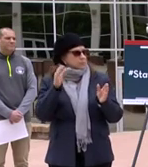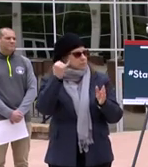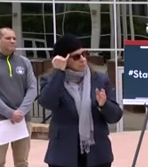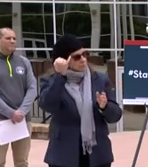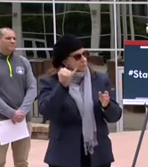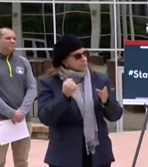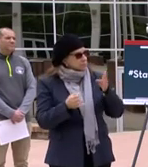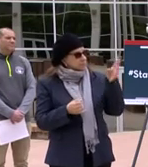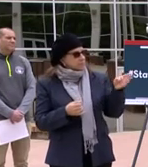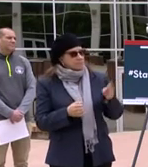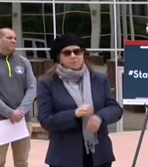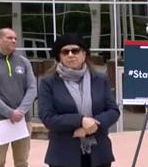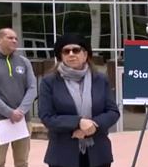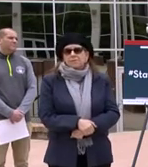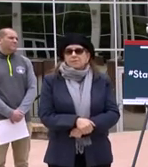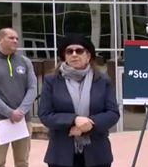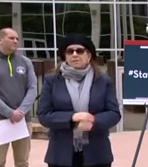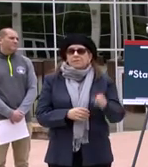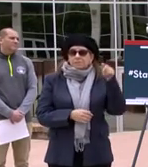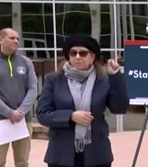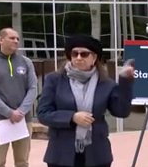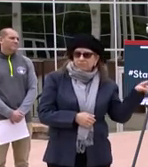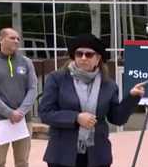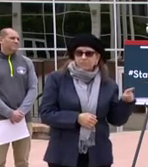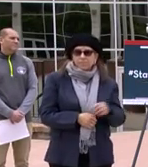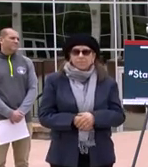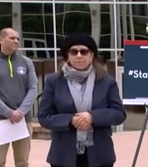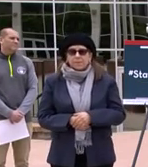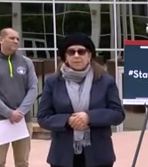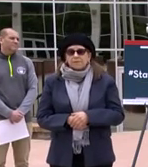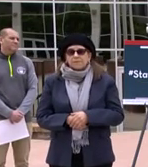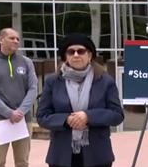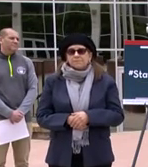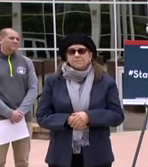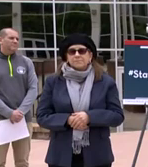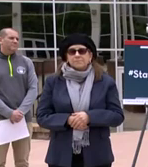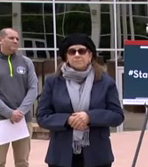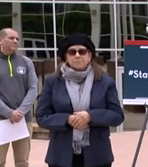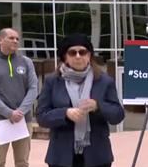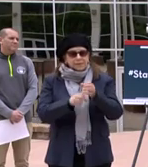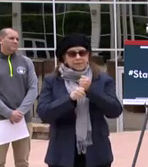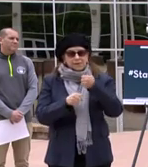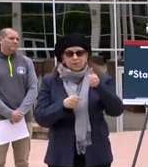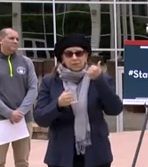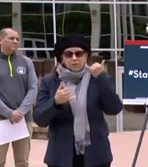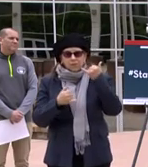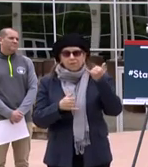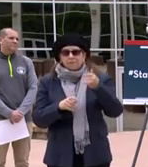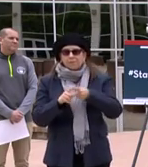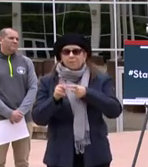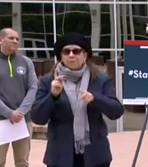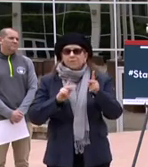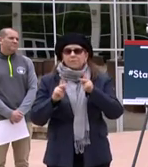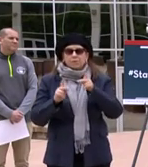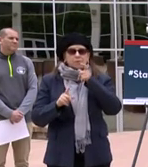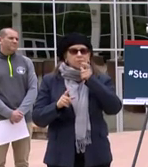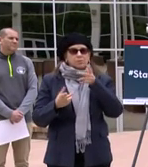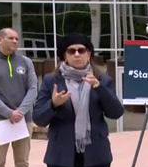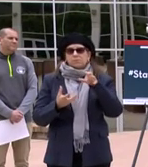Can you tell us if you're receiving calls, social media, or anything about people being confused about